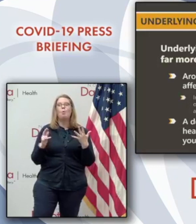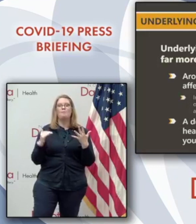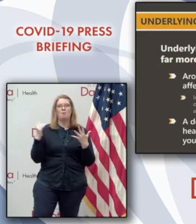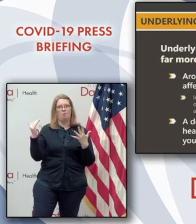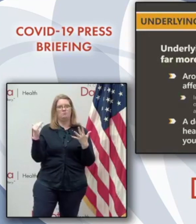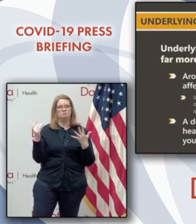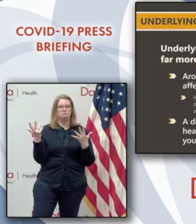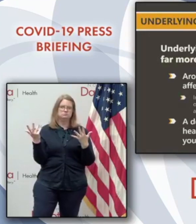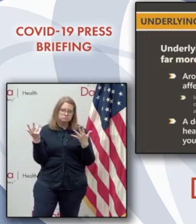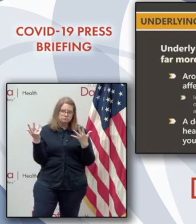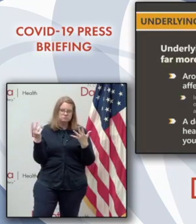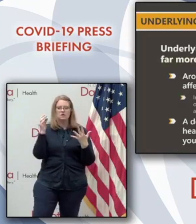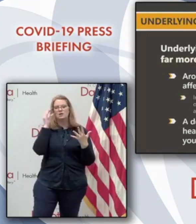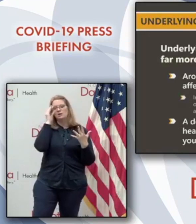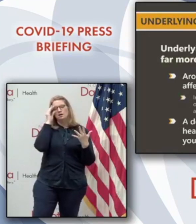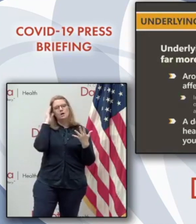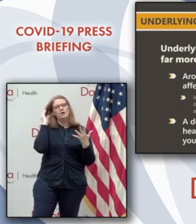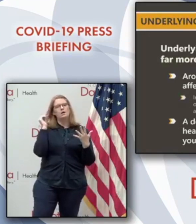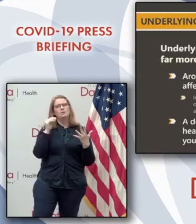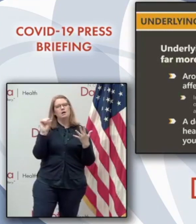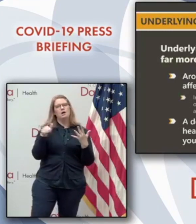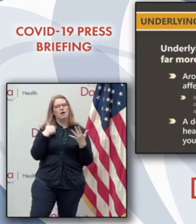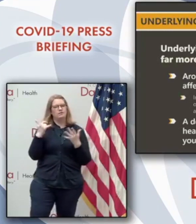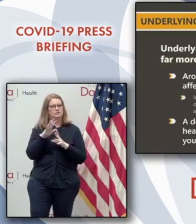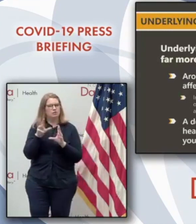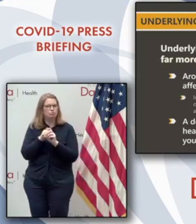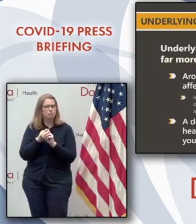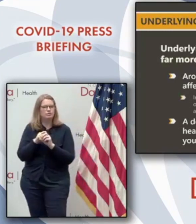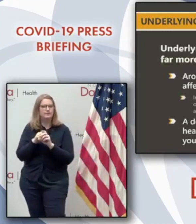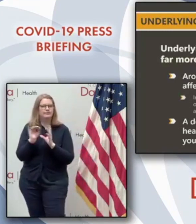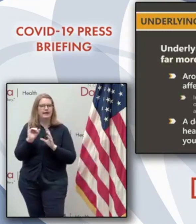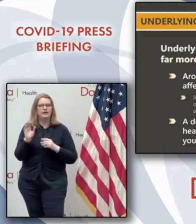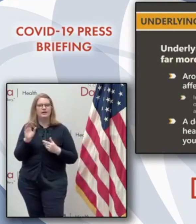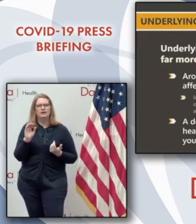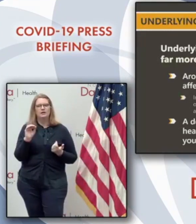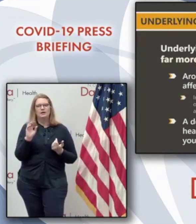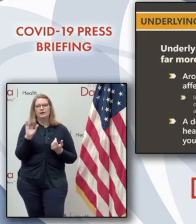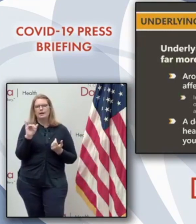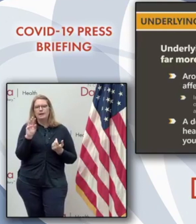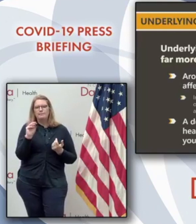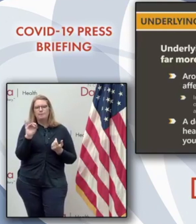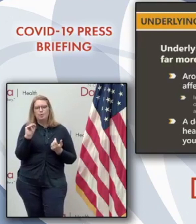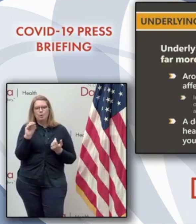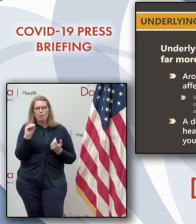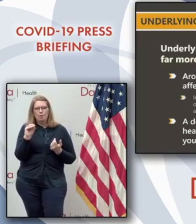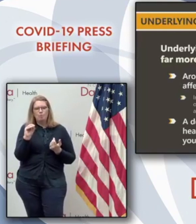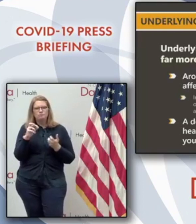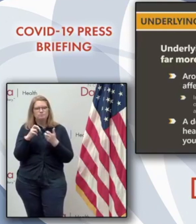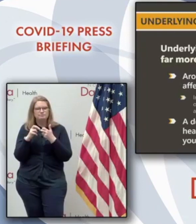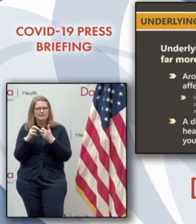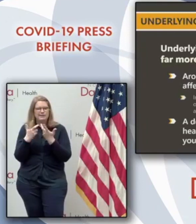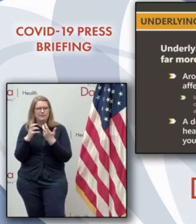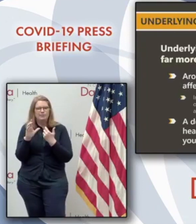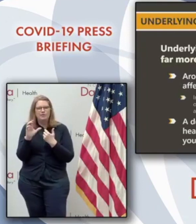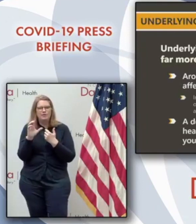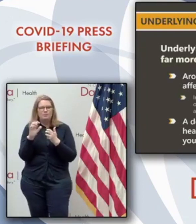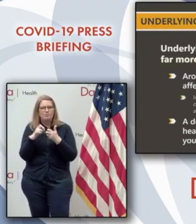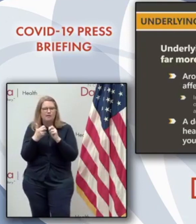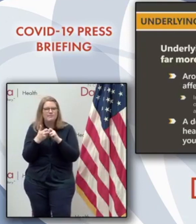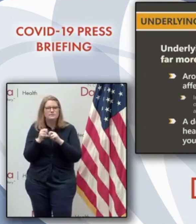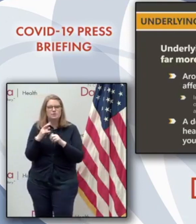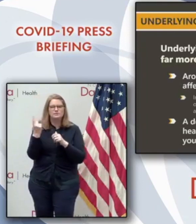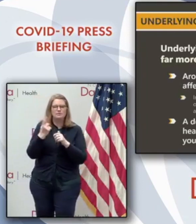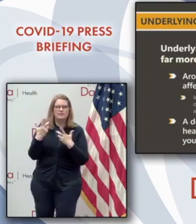conditions, and there are others included being like immunocompromised or people that might have recovered from